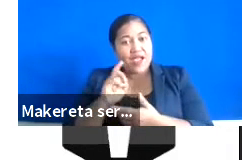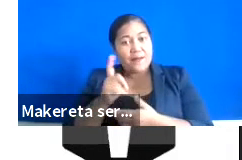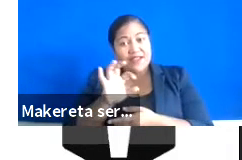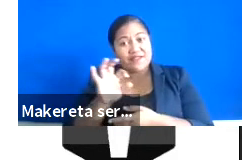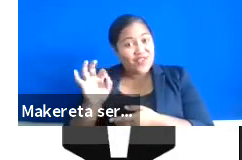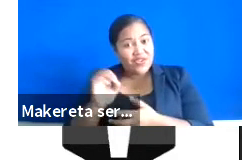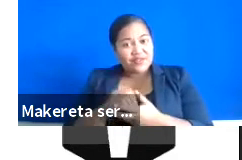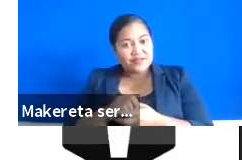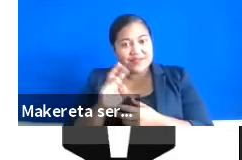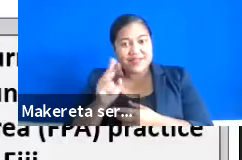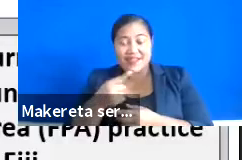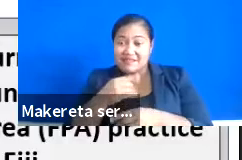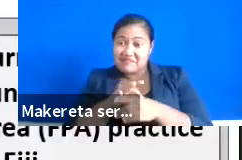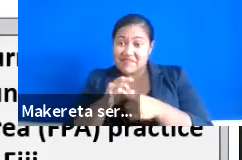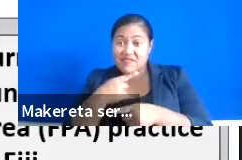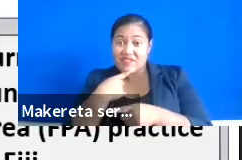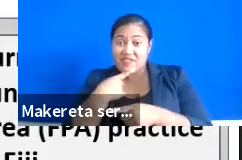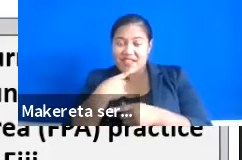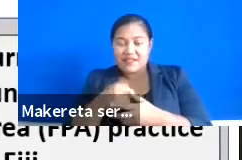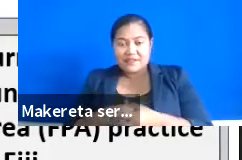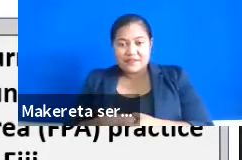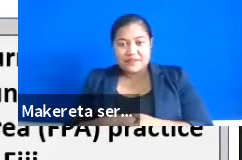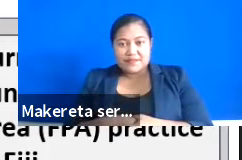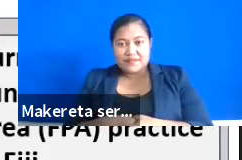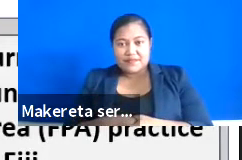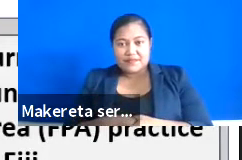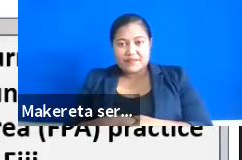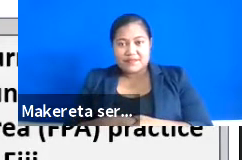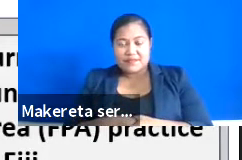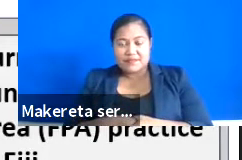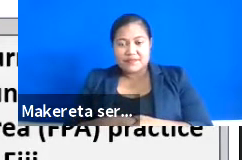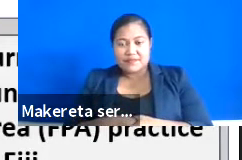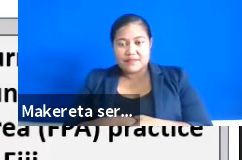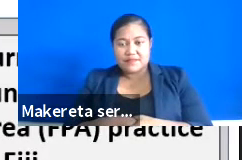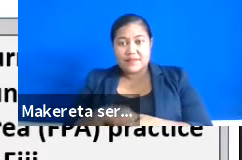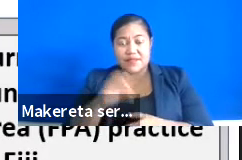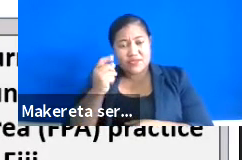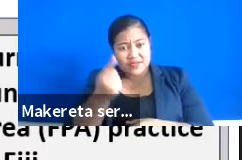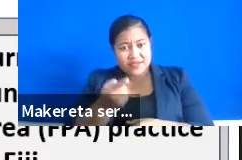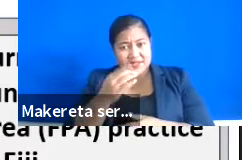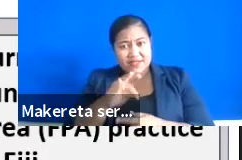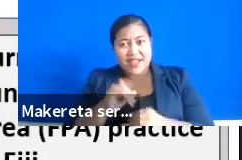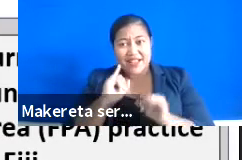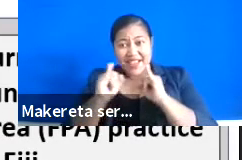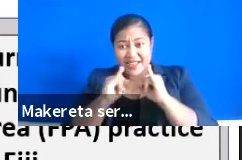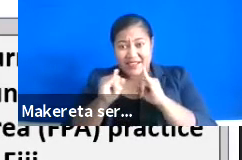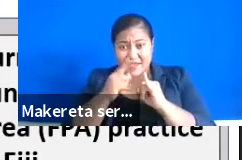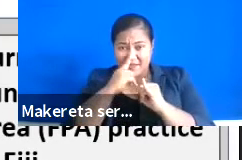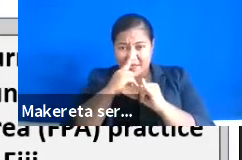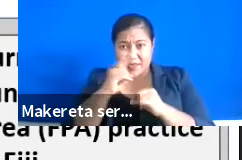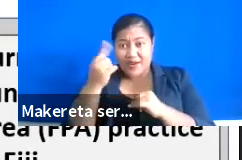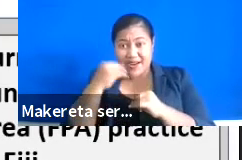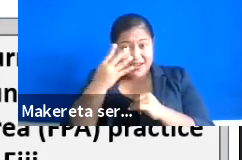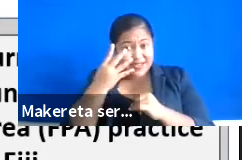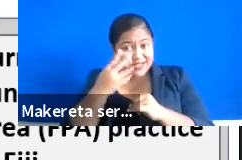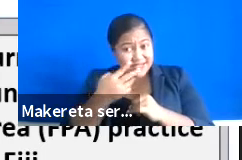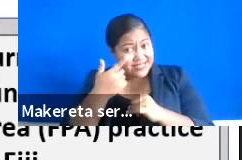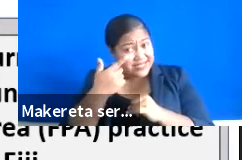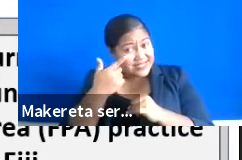color it red and so forth so for this research i was able to interview people from 175 districts across fiji